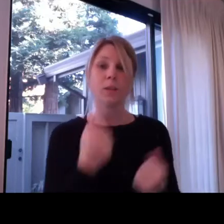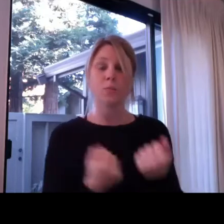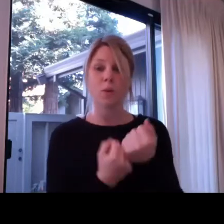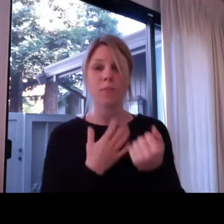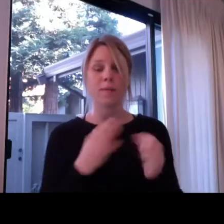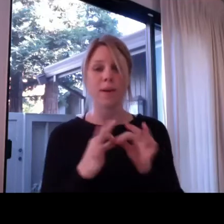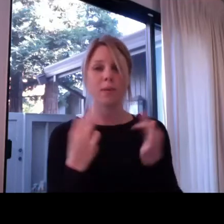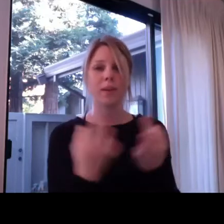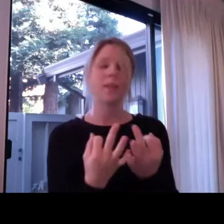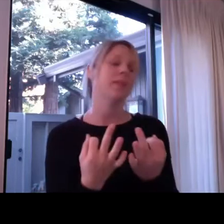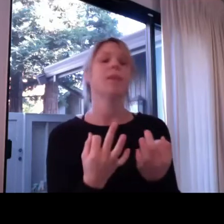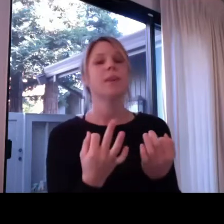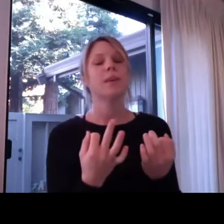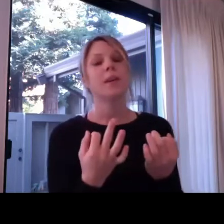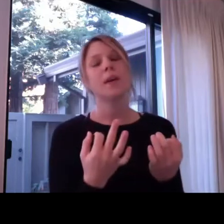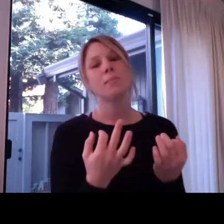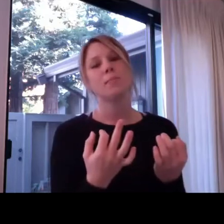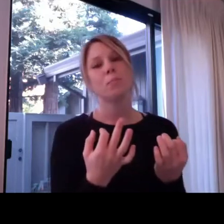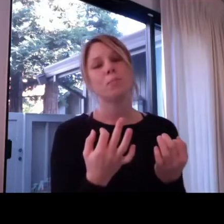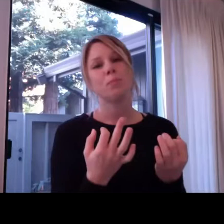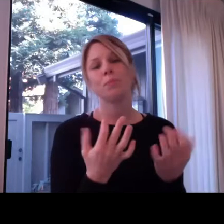really supported my family.